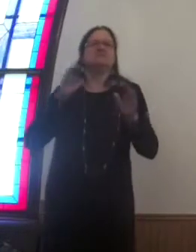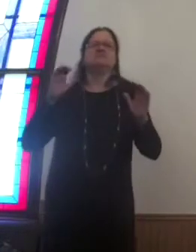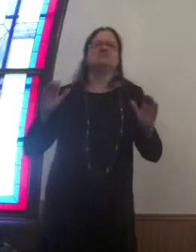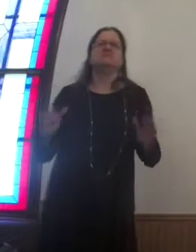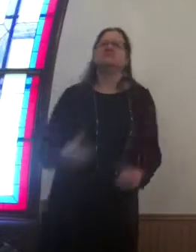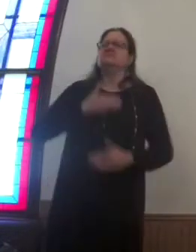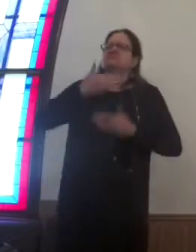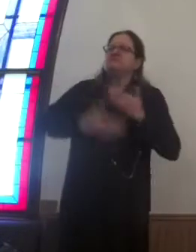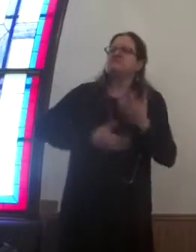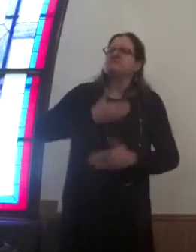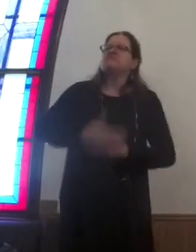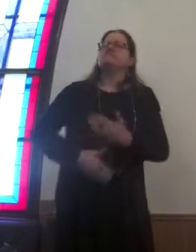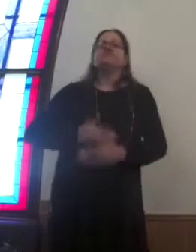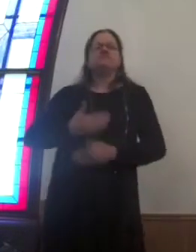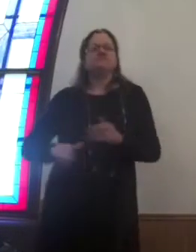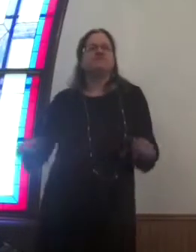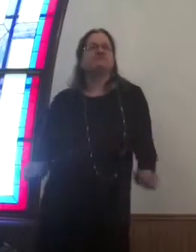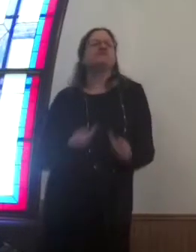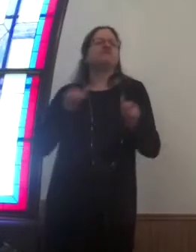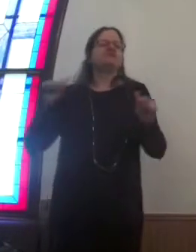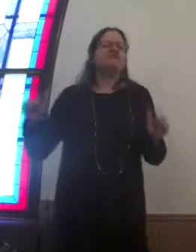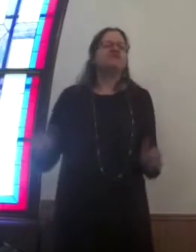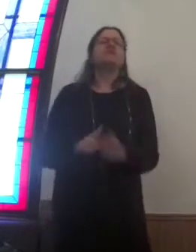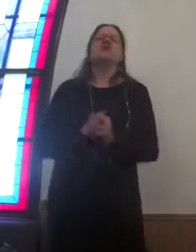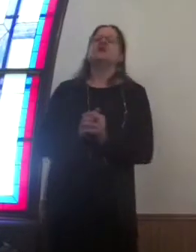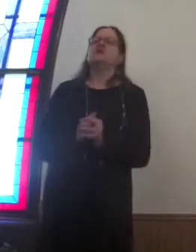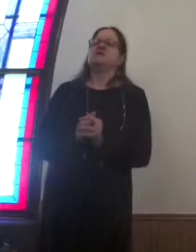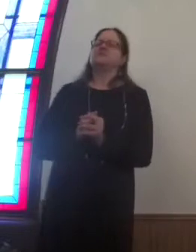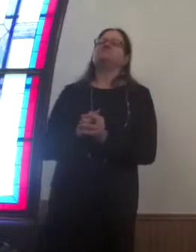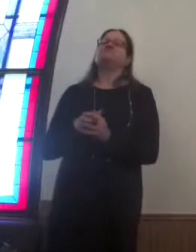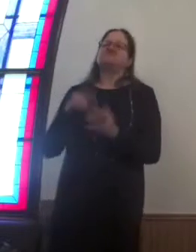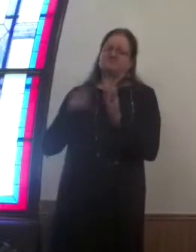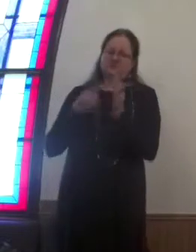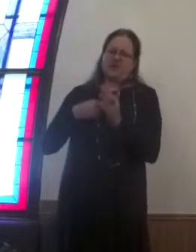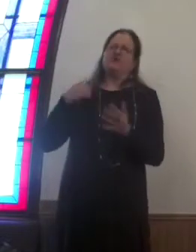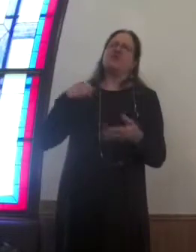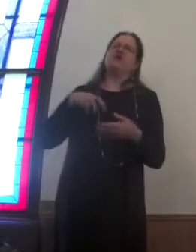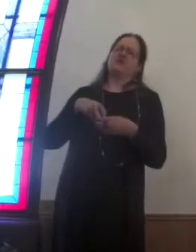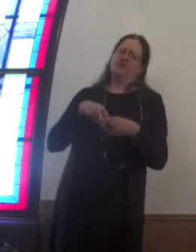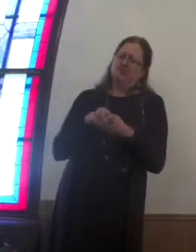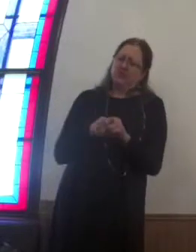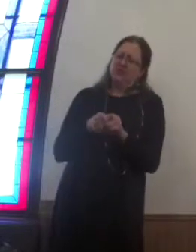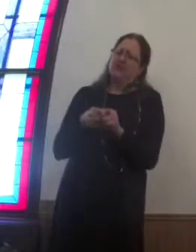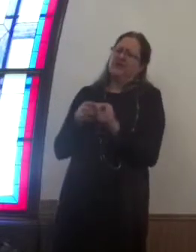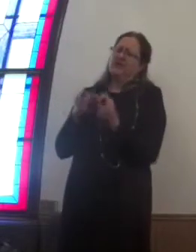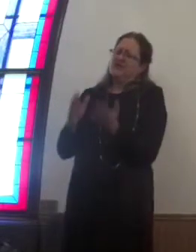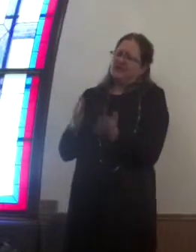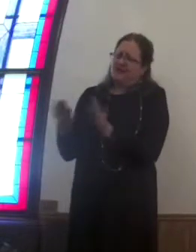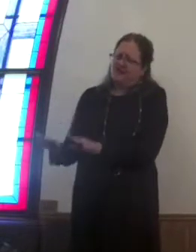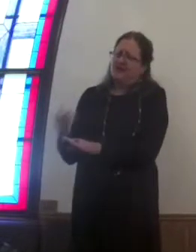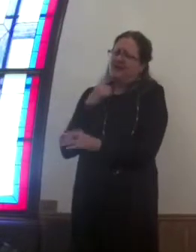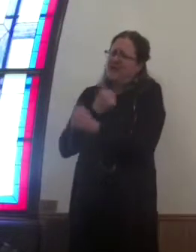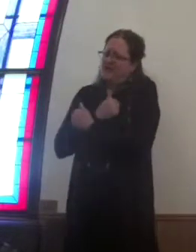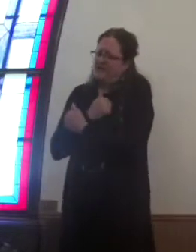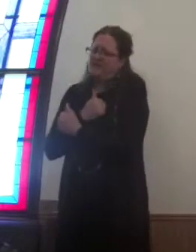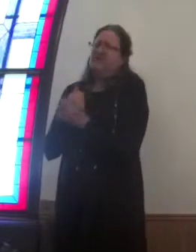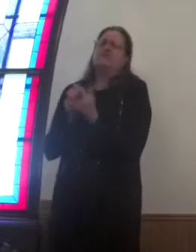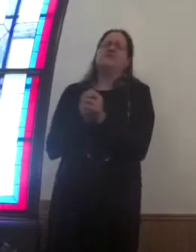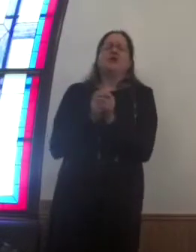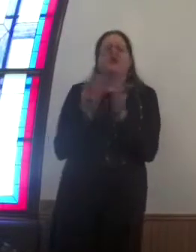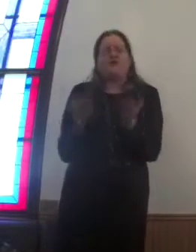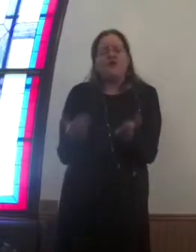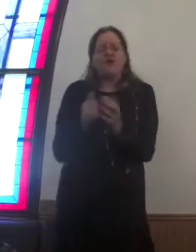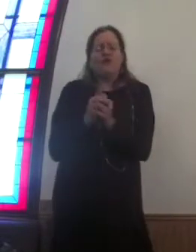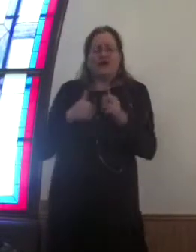So practicing resurrection, it has moved beyond the crippling grief over death of a loved one to envision